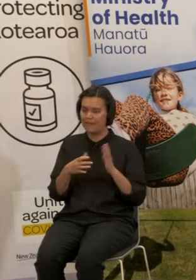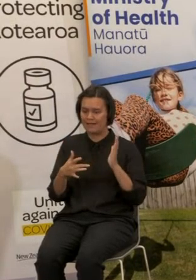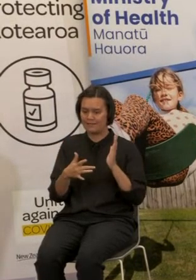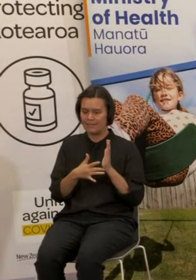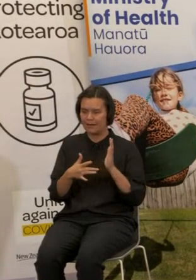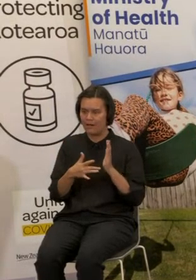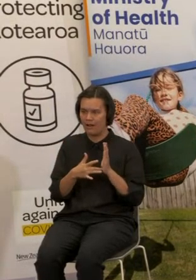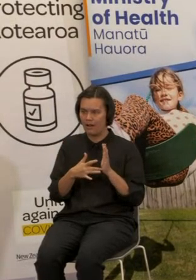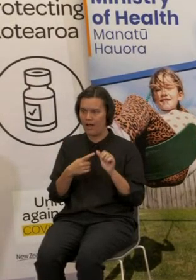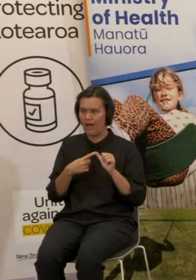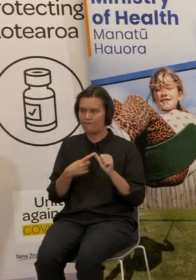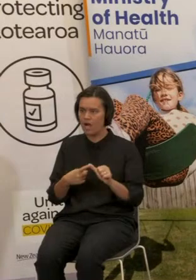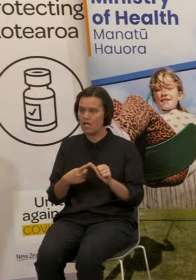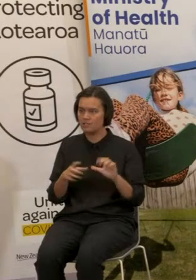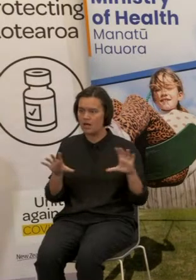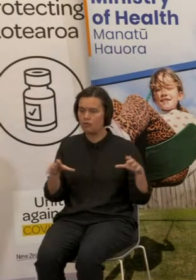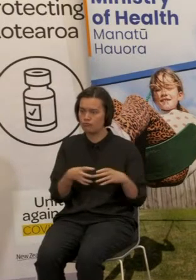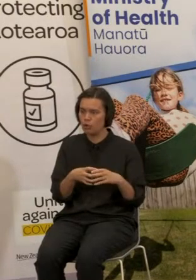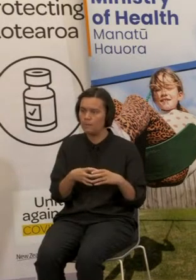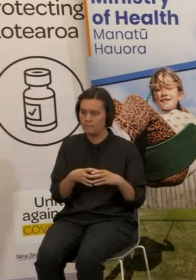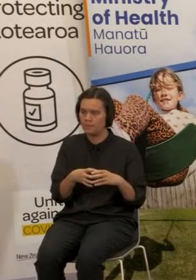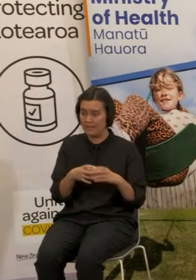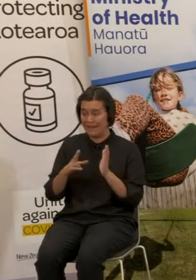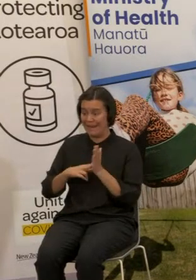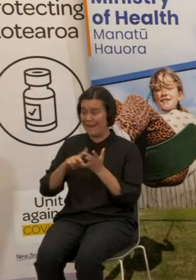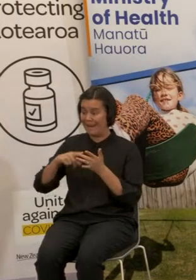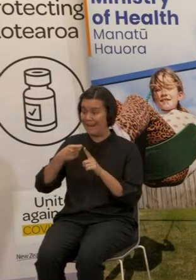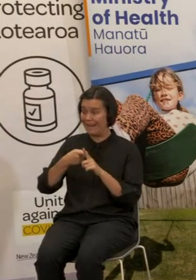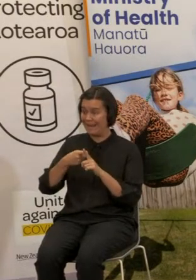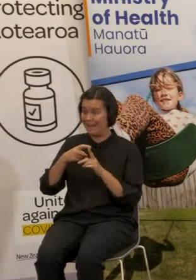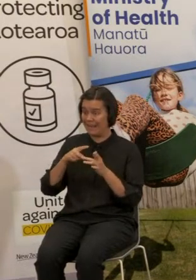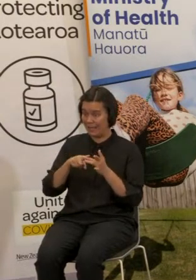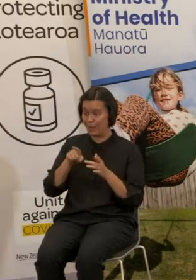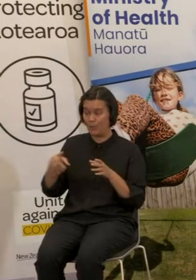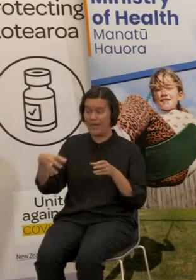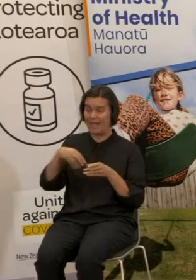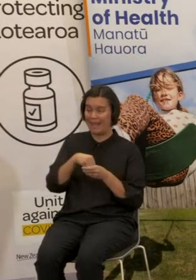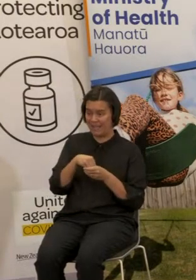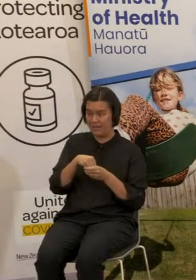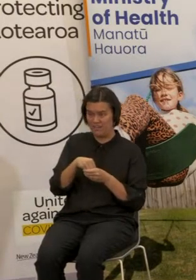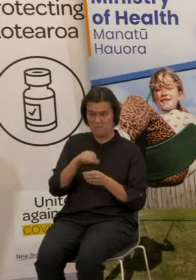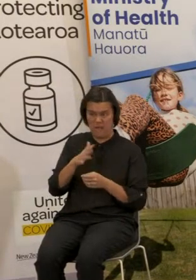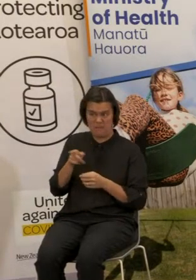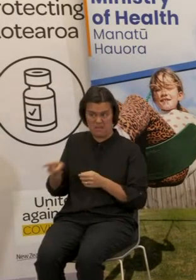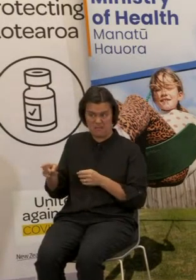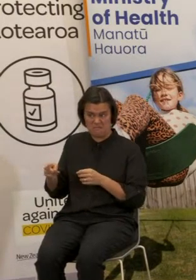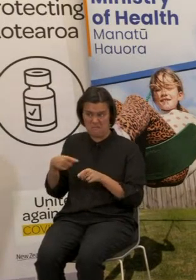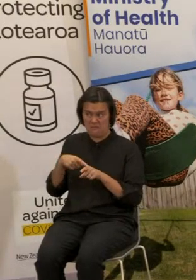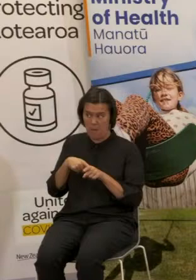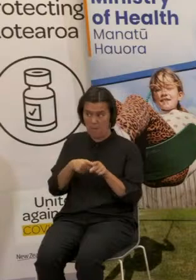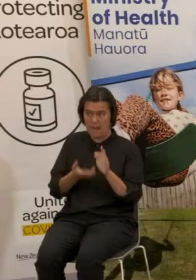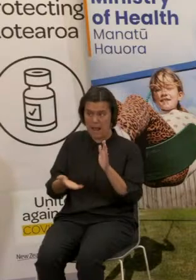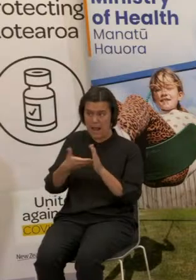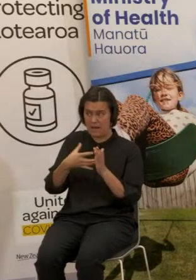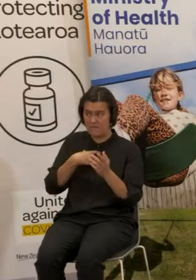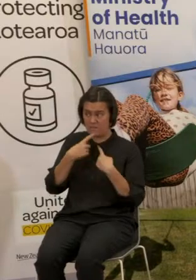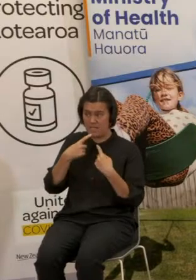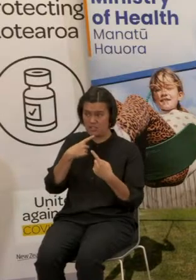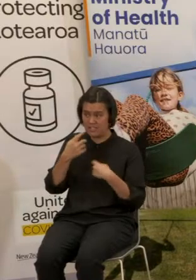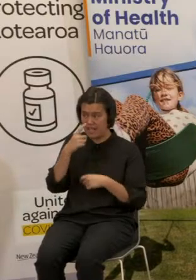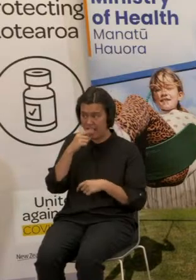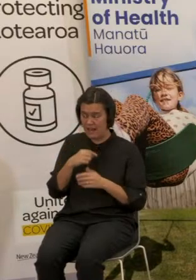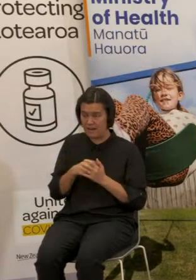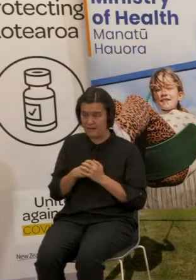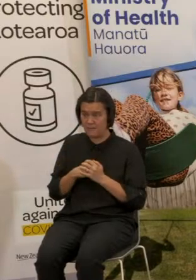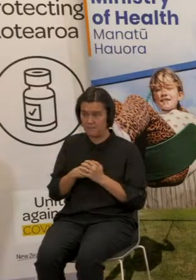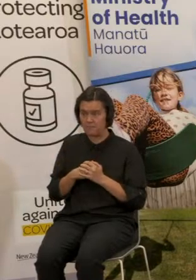is already giving this some consideration. So you might want to just talk to the sort of issues that are being weighed up. Thanks, Ashley. So firstly, remembering the